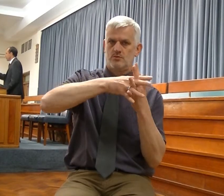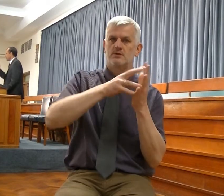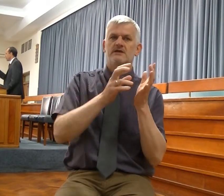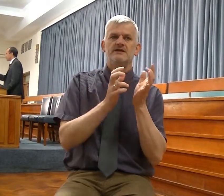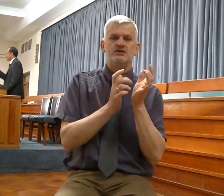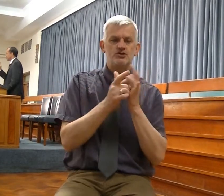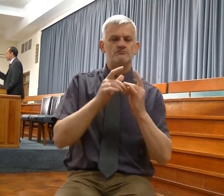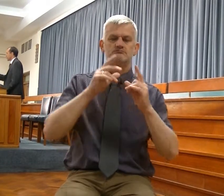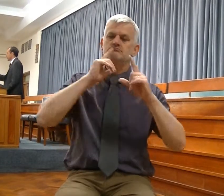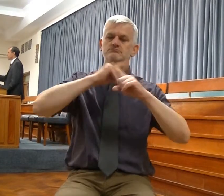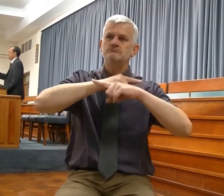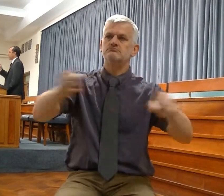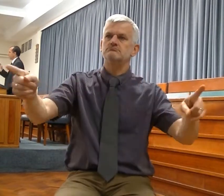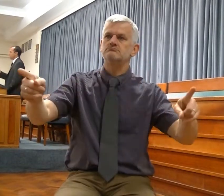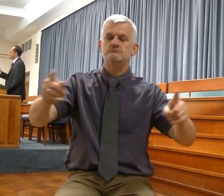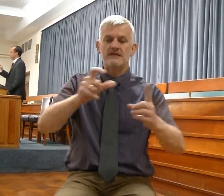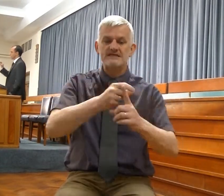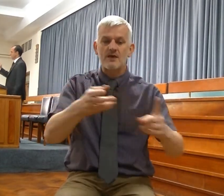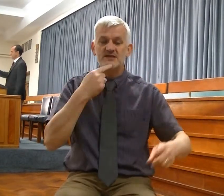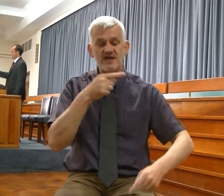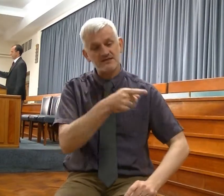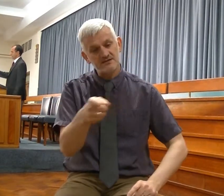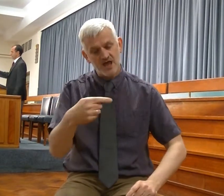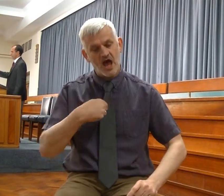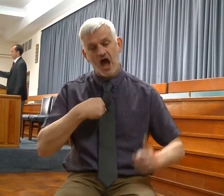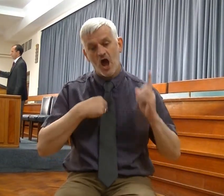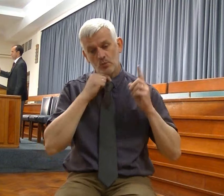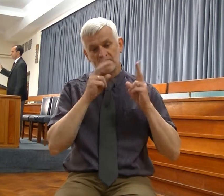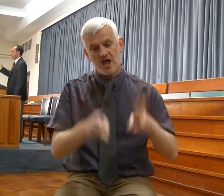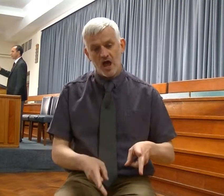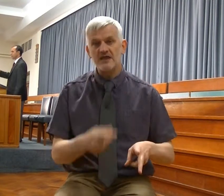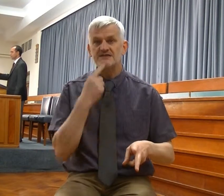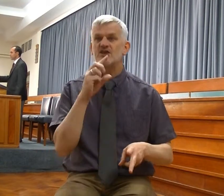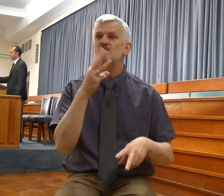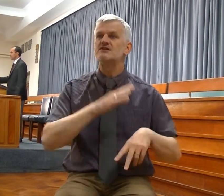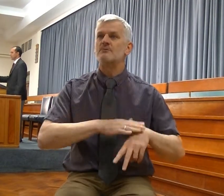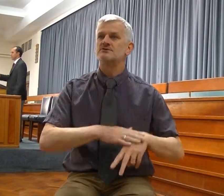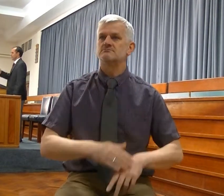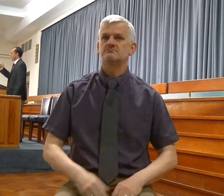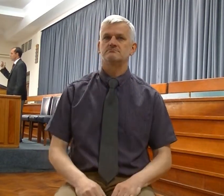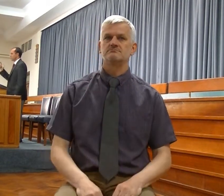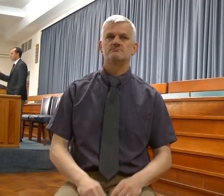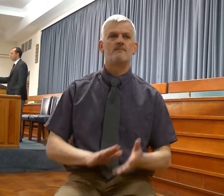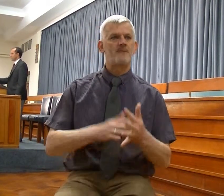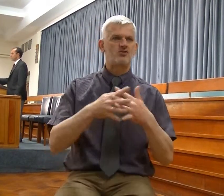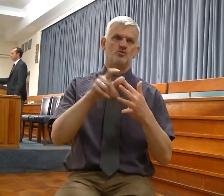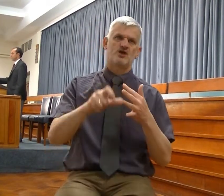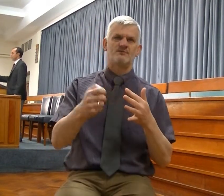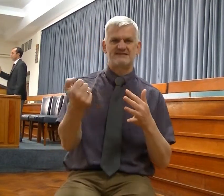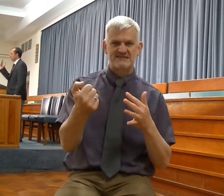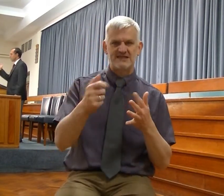Jesus spoke and told his disciples that he is going to die. In Matthew 16, in